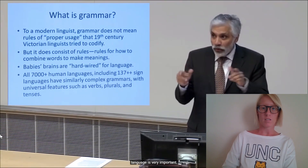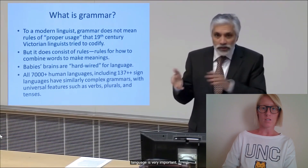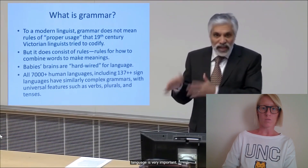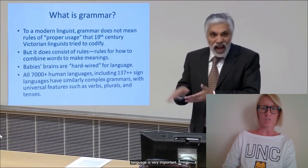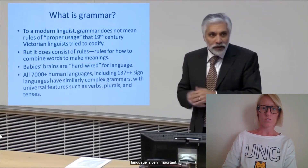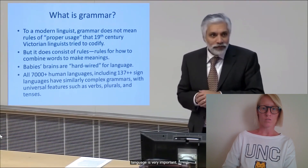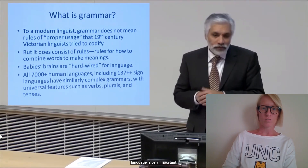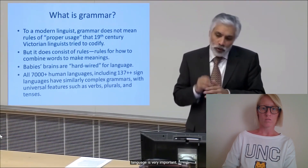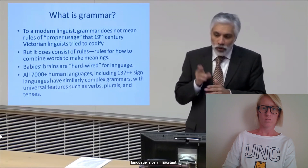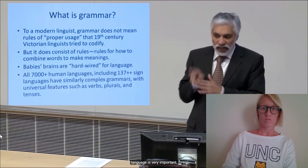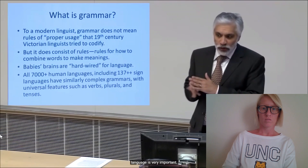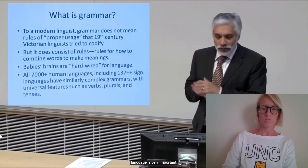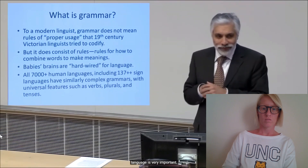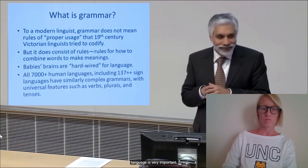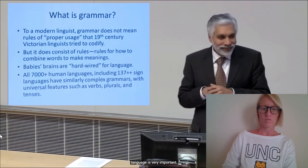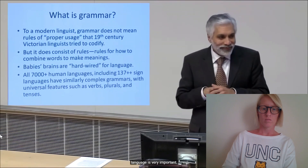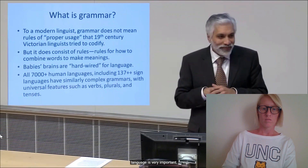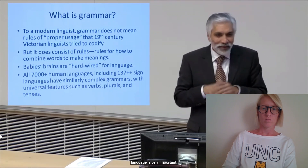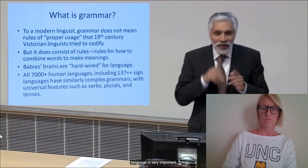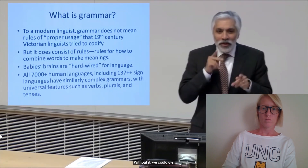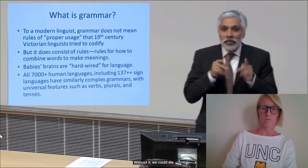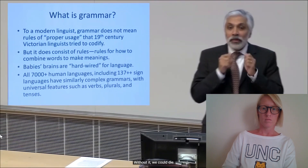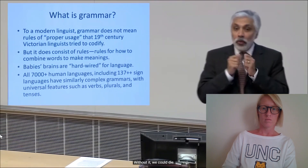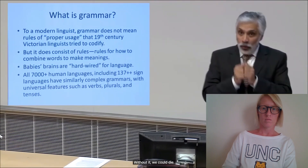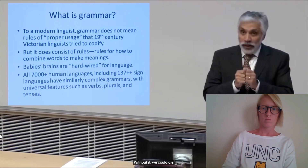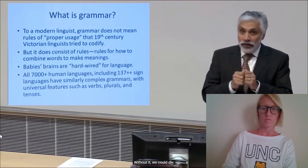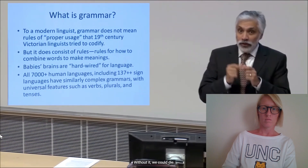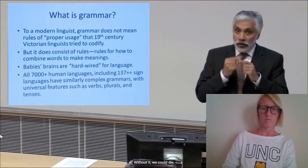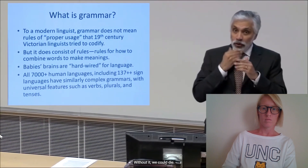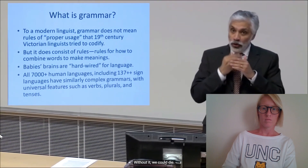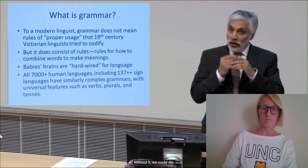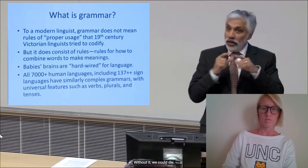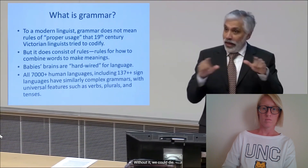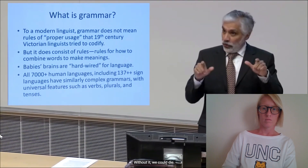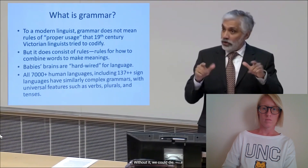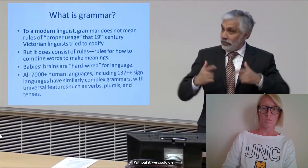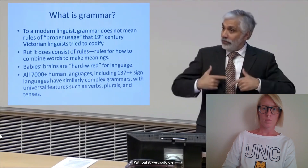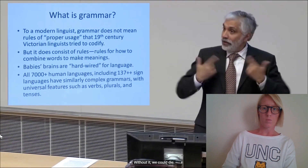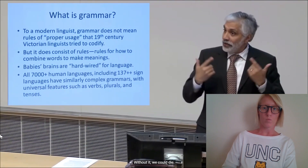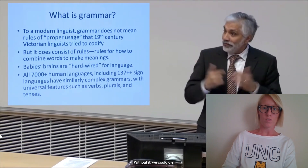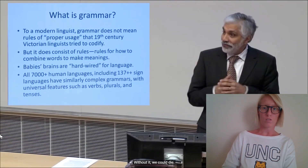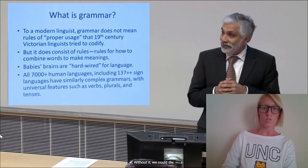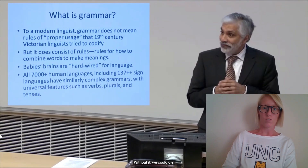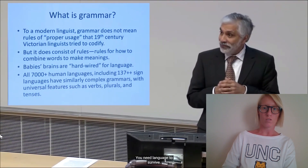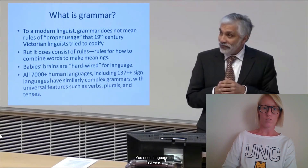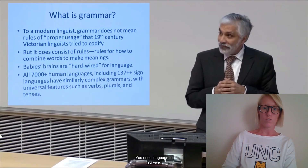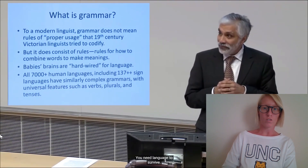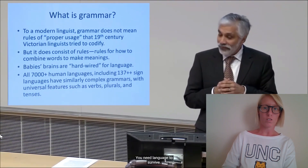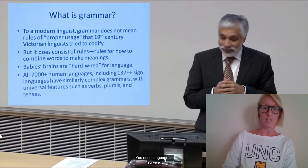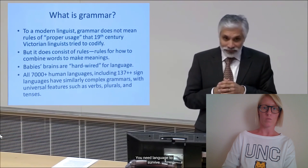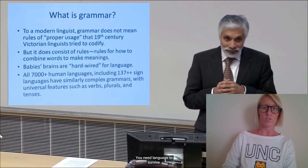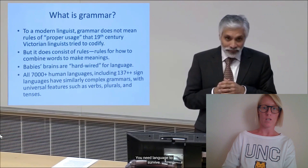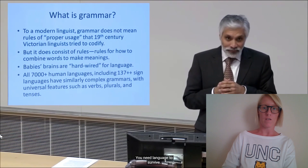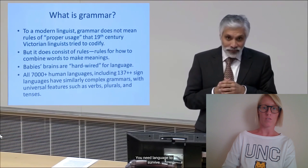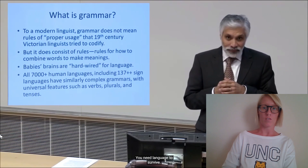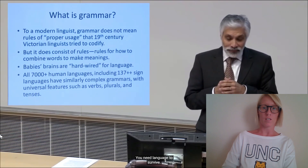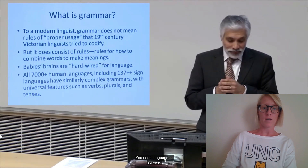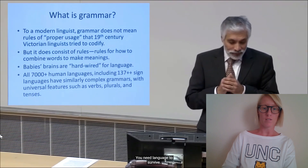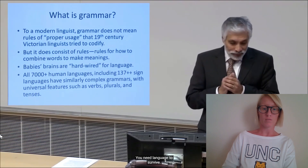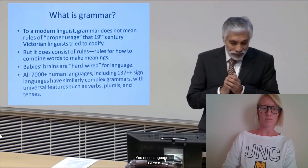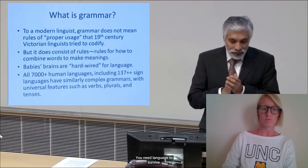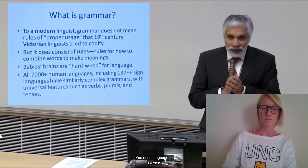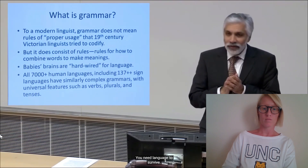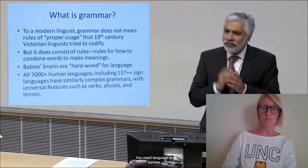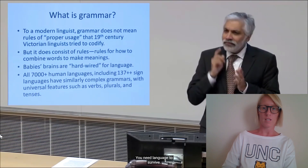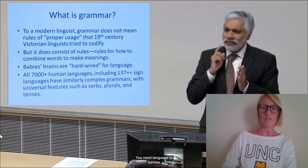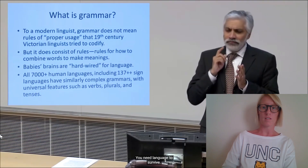language is very important. Without it, we could die. people with You need language to have a survive. great